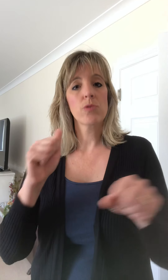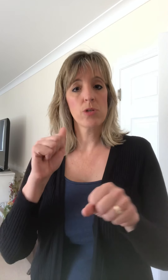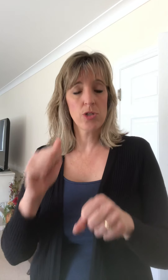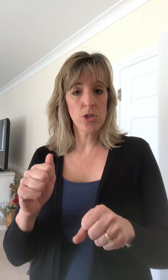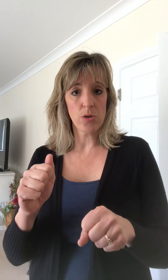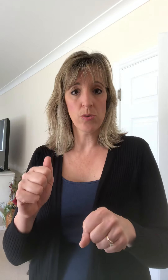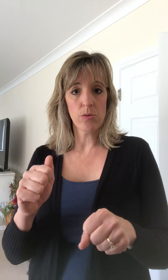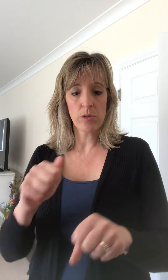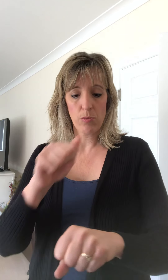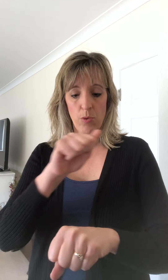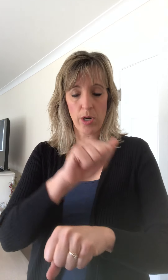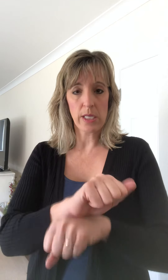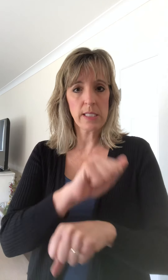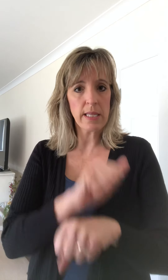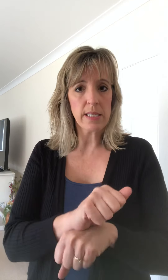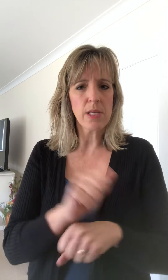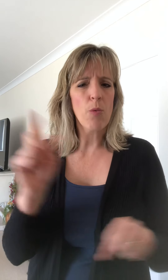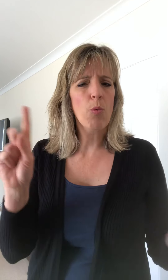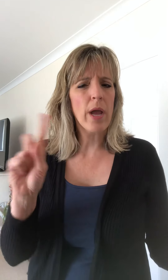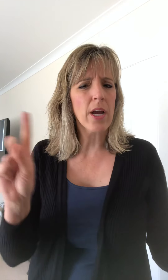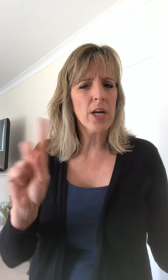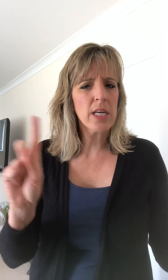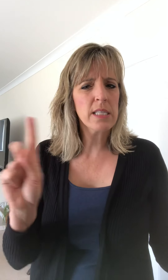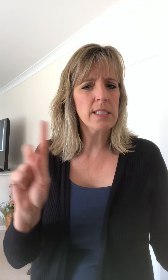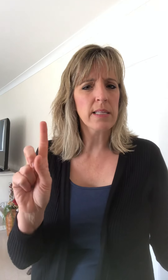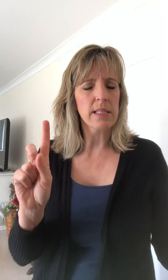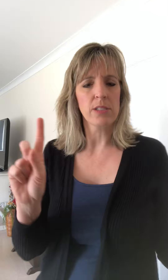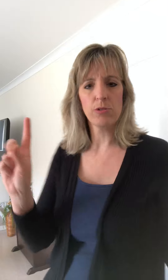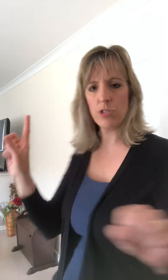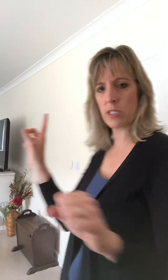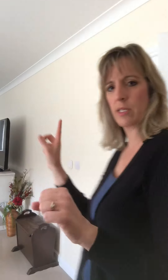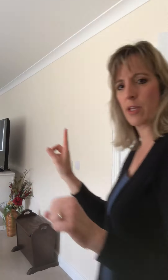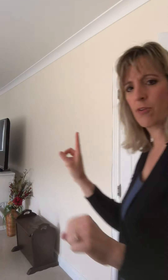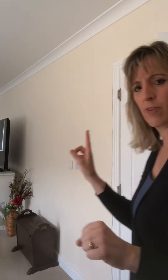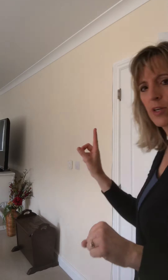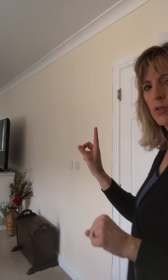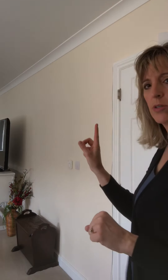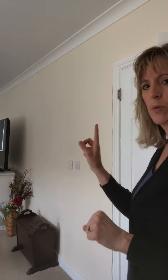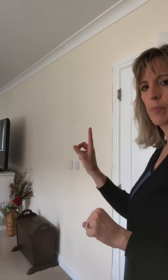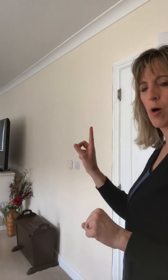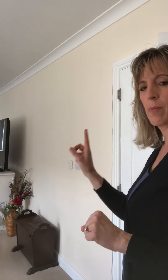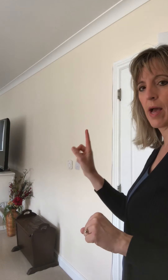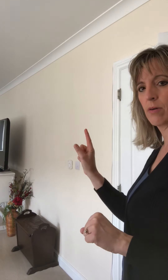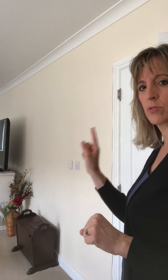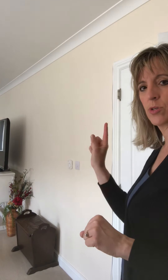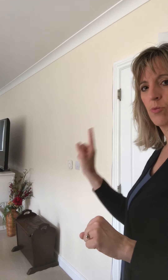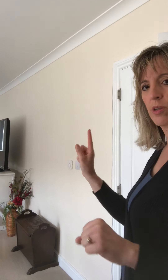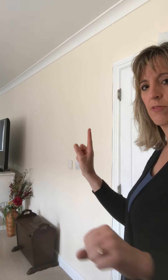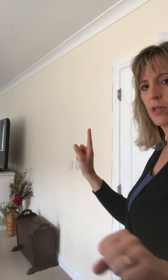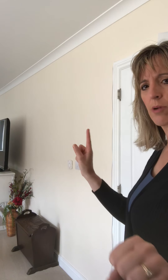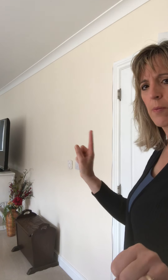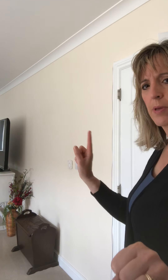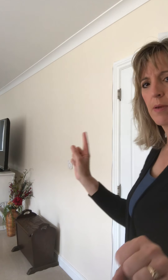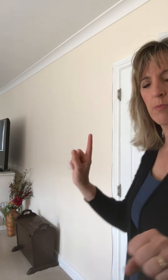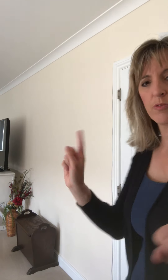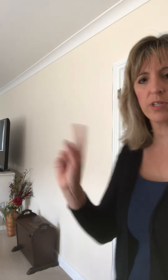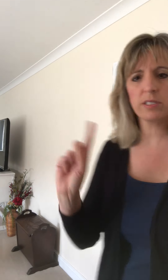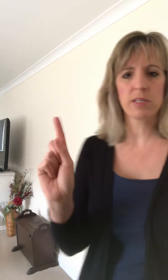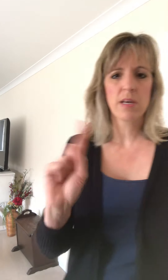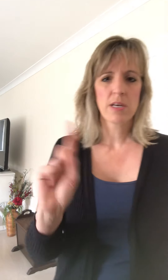could do work is like this and where is like this. You just take your finger, palm out, one finger up, and move it,